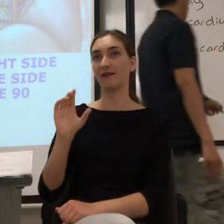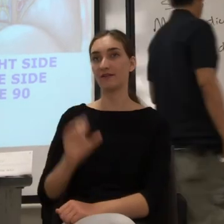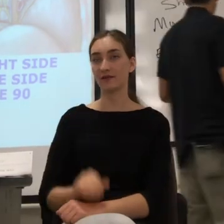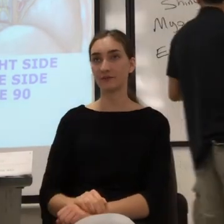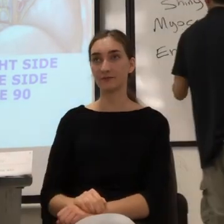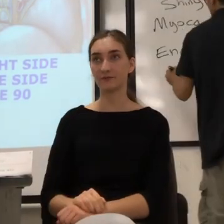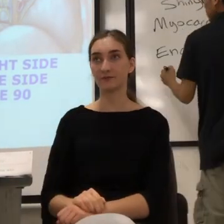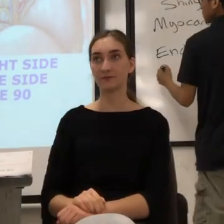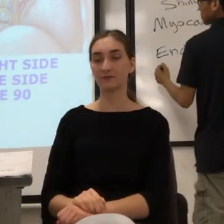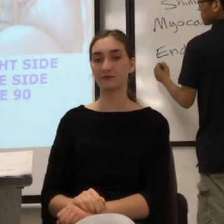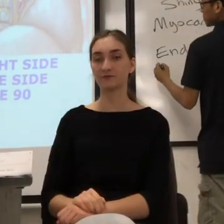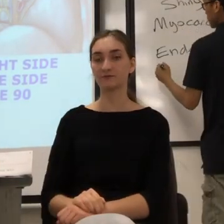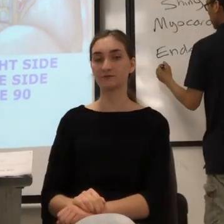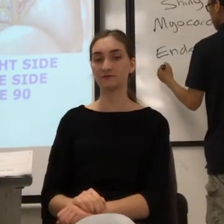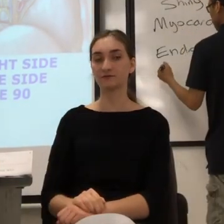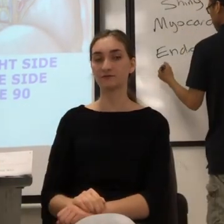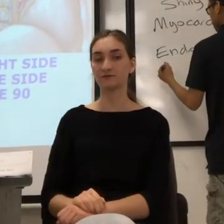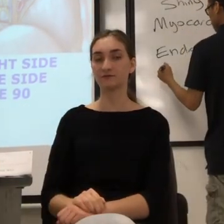So know that